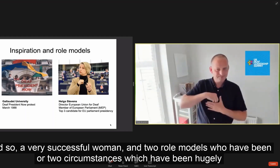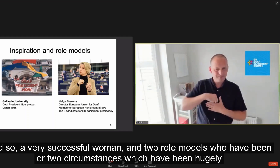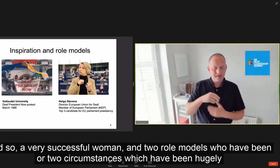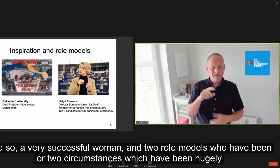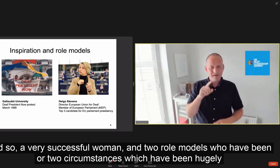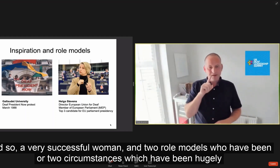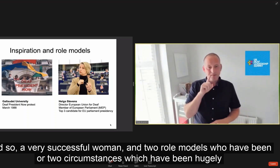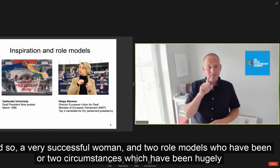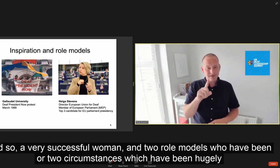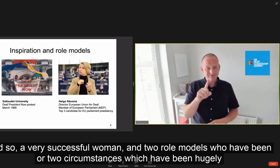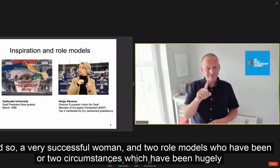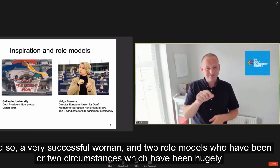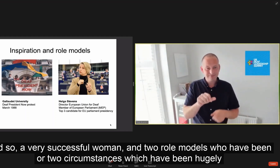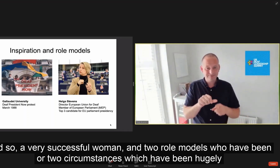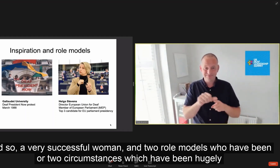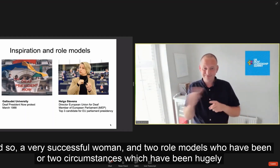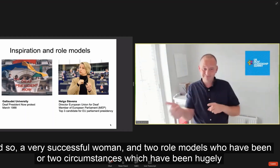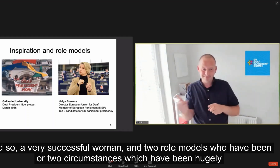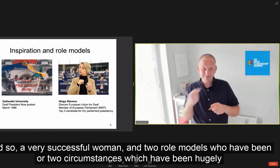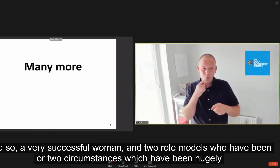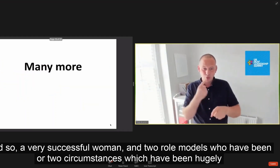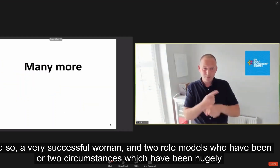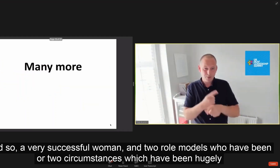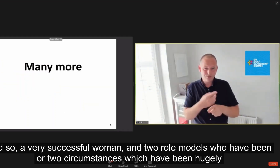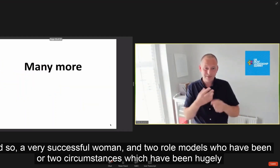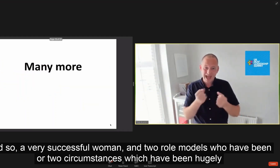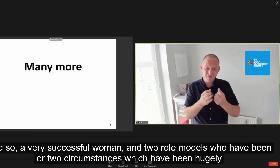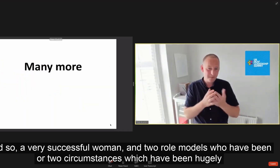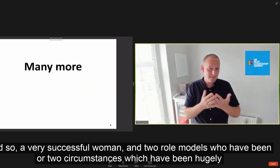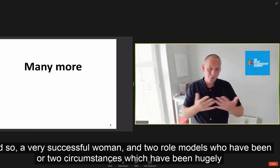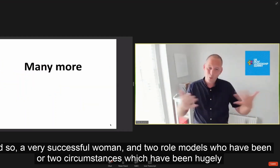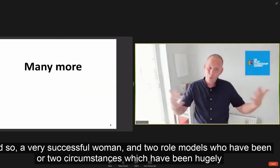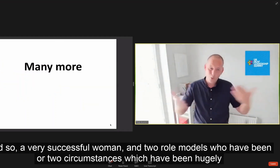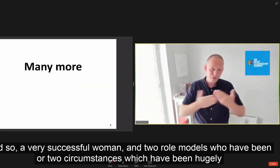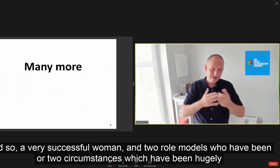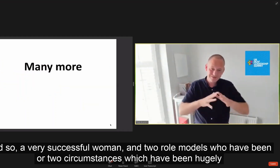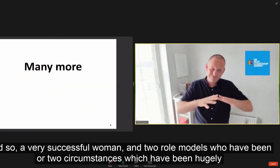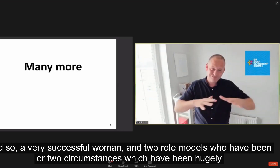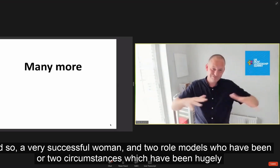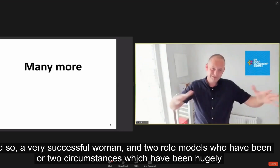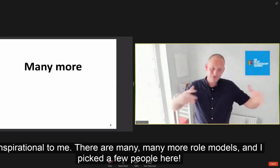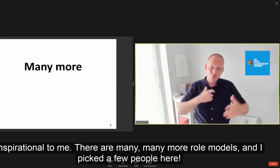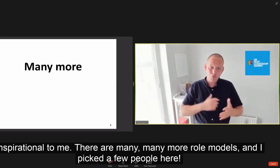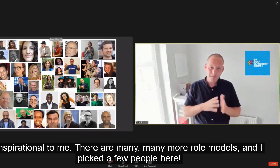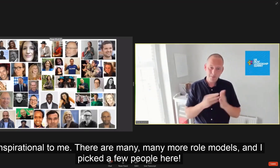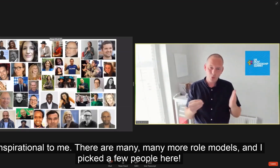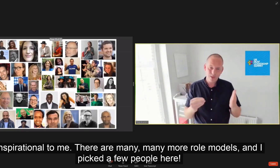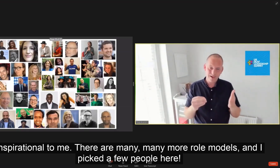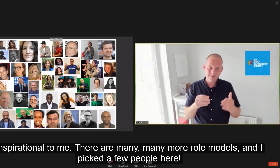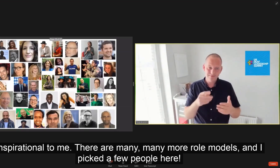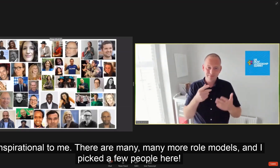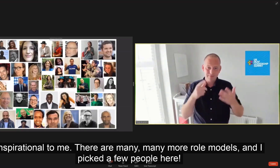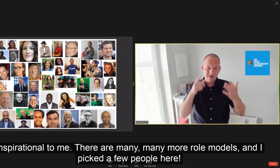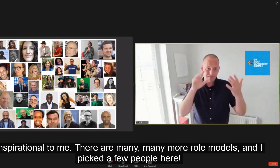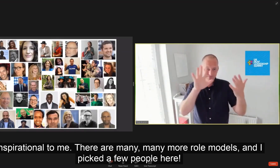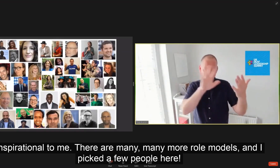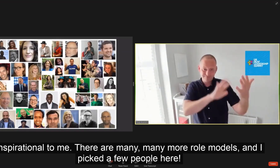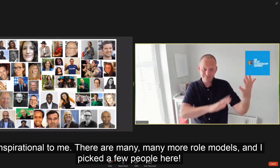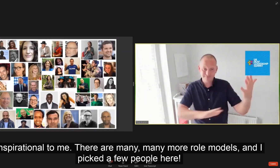woman. 2 role models who have been, or 2 circumstances which have been hugely inspirational to me. And there are many,